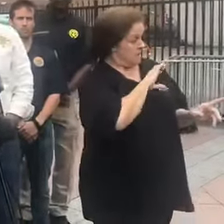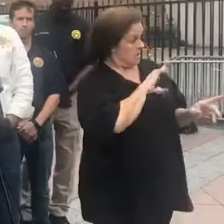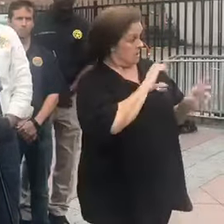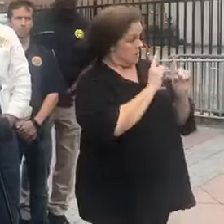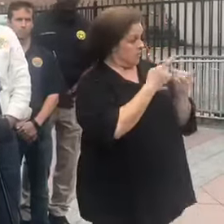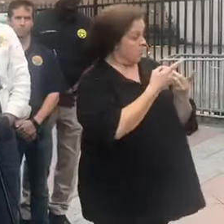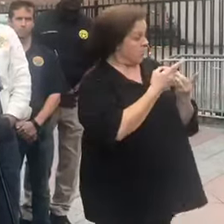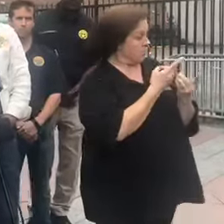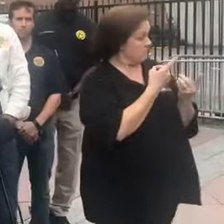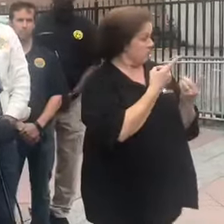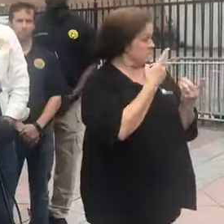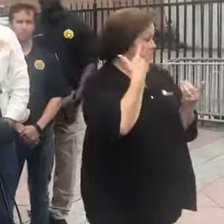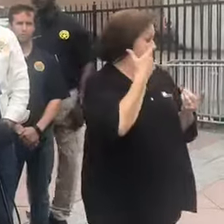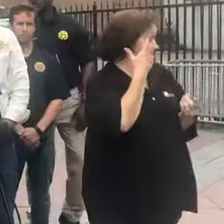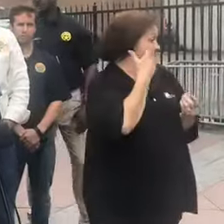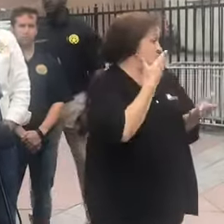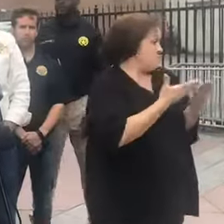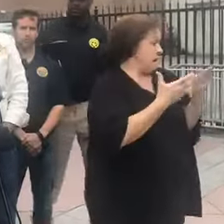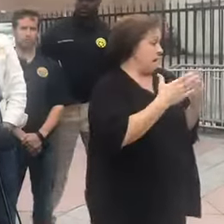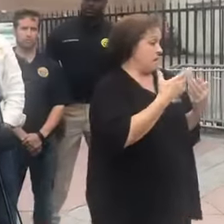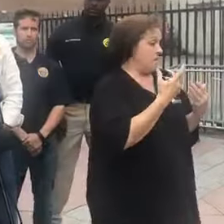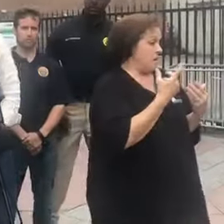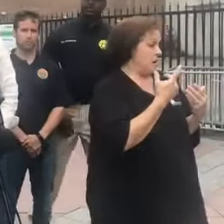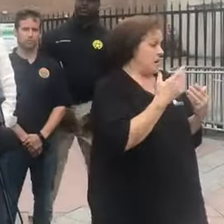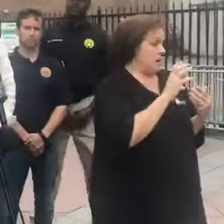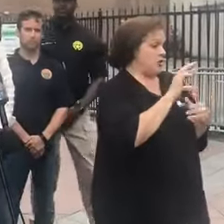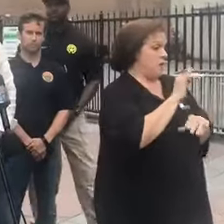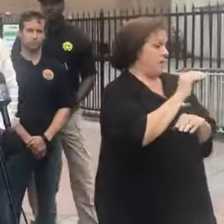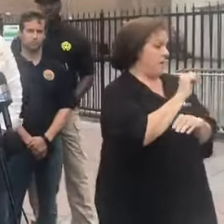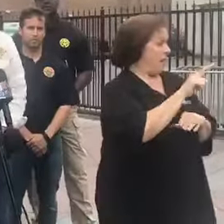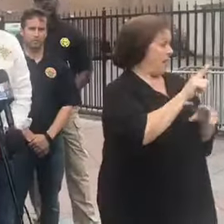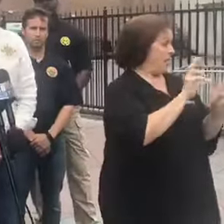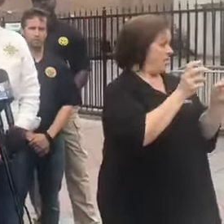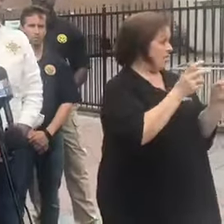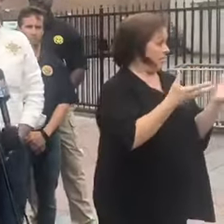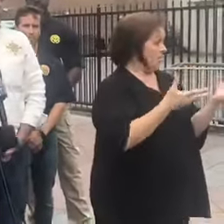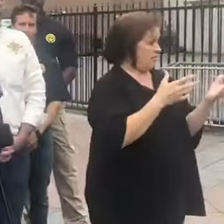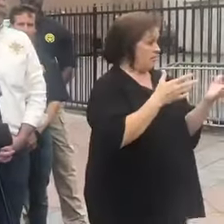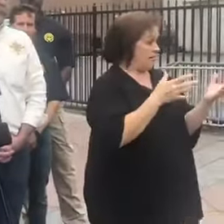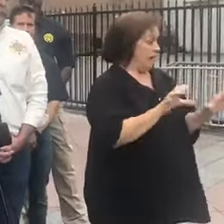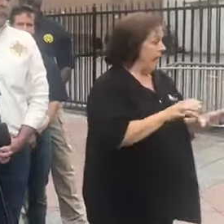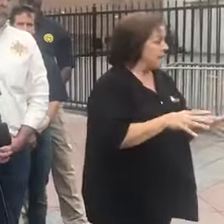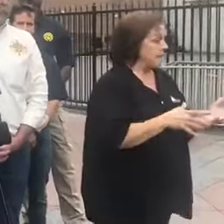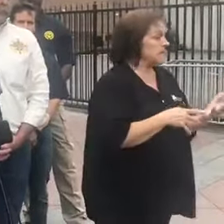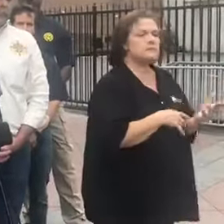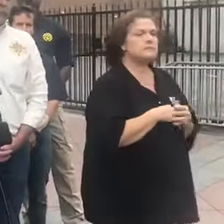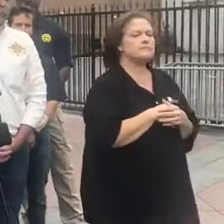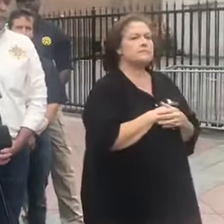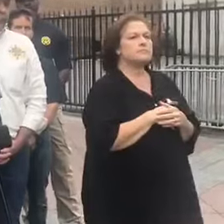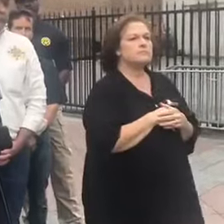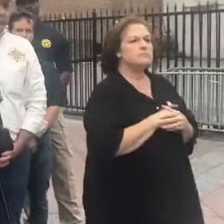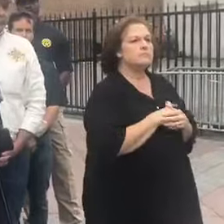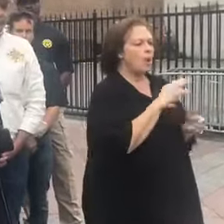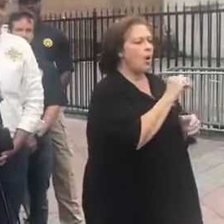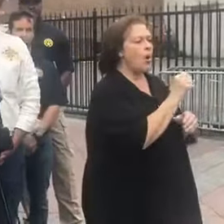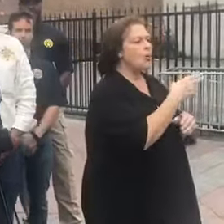criminal implications of this collapse? What OSHA determines will decide whether it winds up leading to a criminal